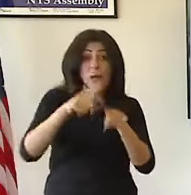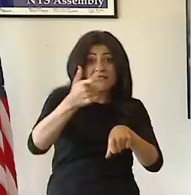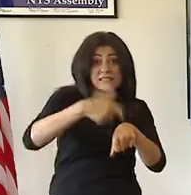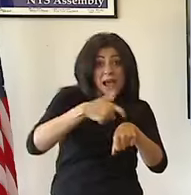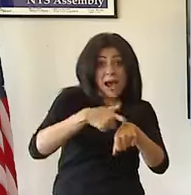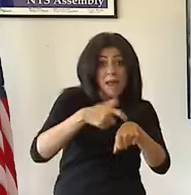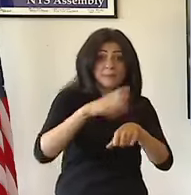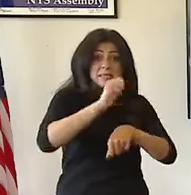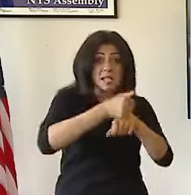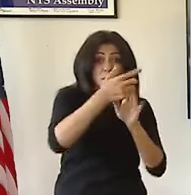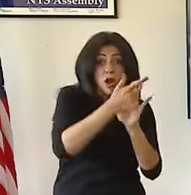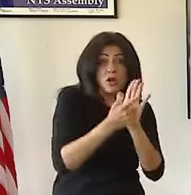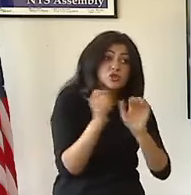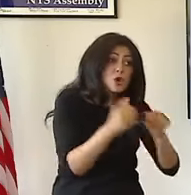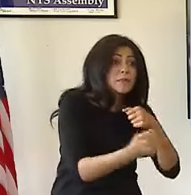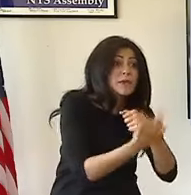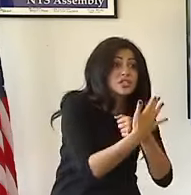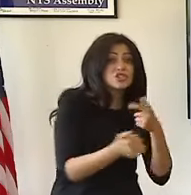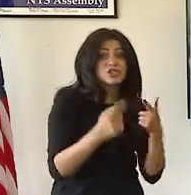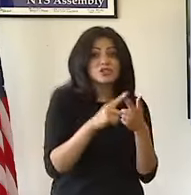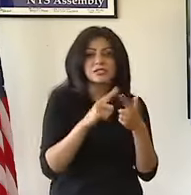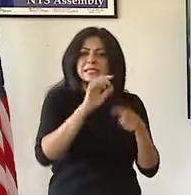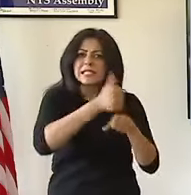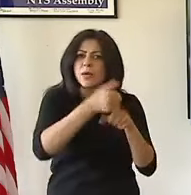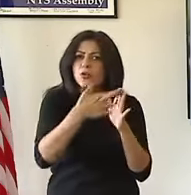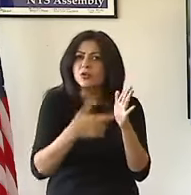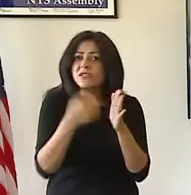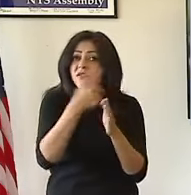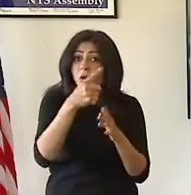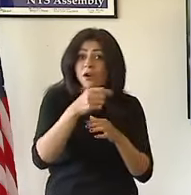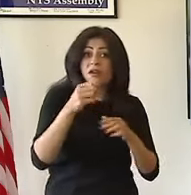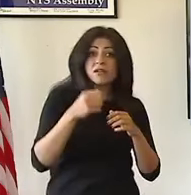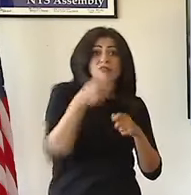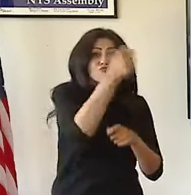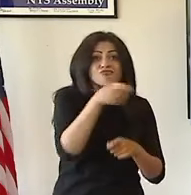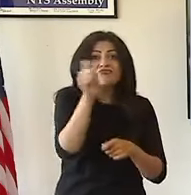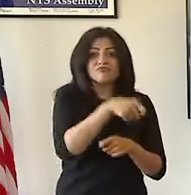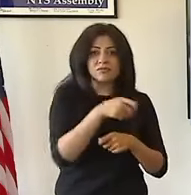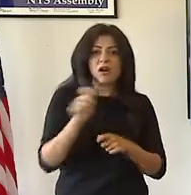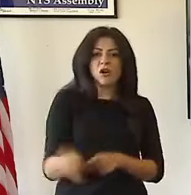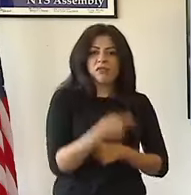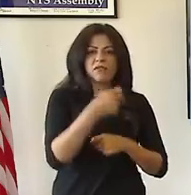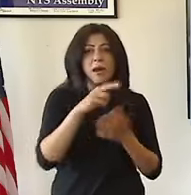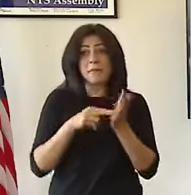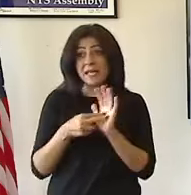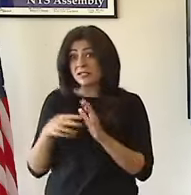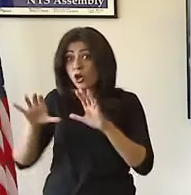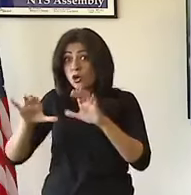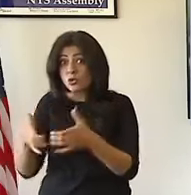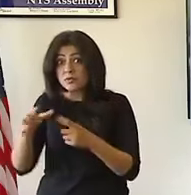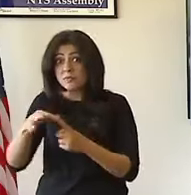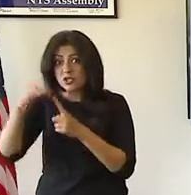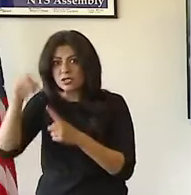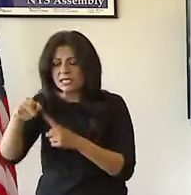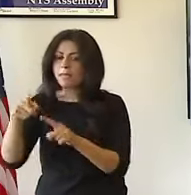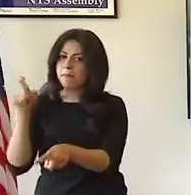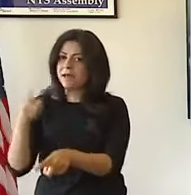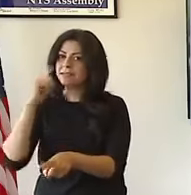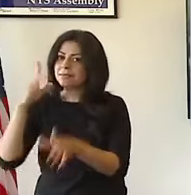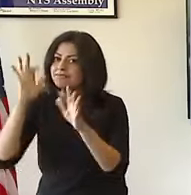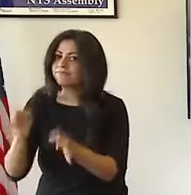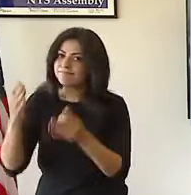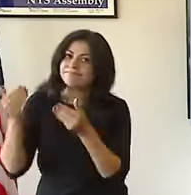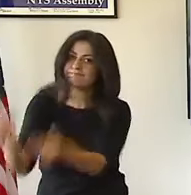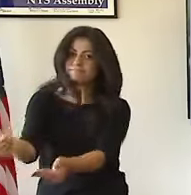you have time to create protocols to play golf or to play tennis, then make the time to create the guidance so that school districts can get